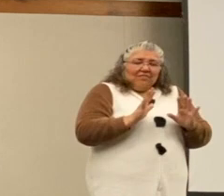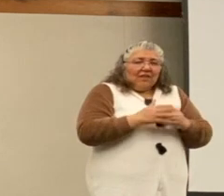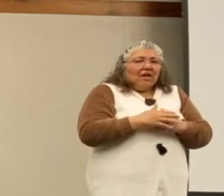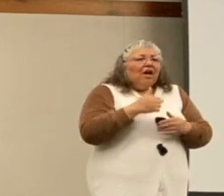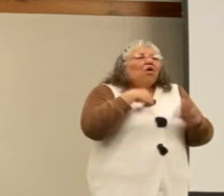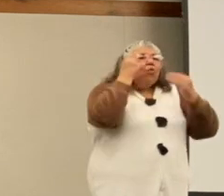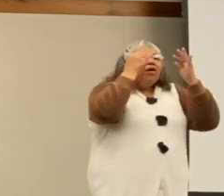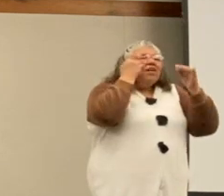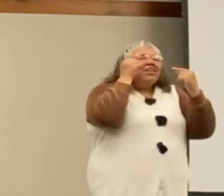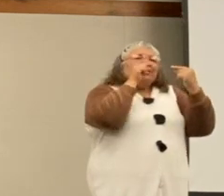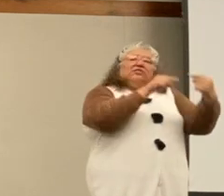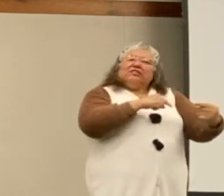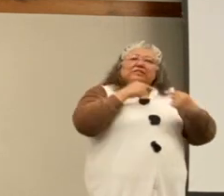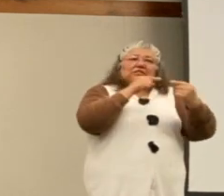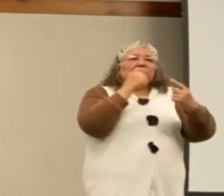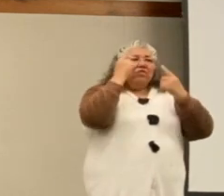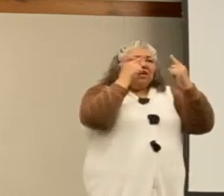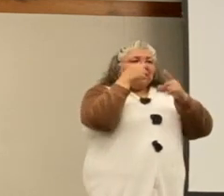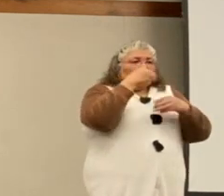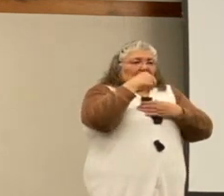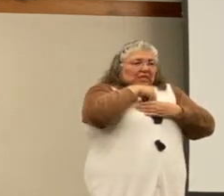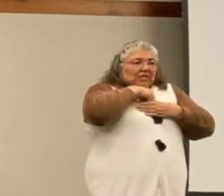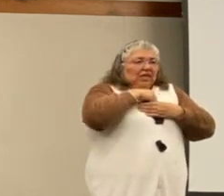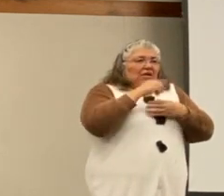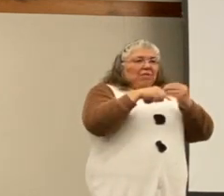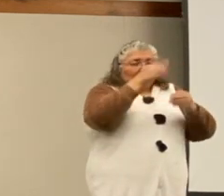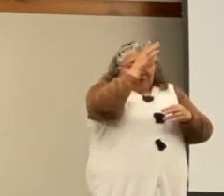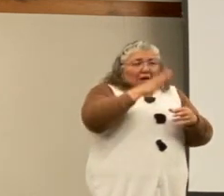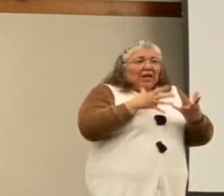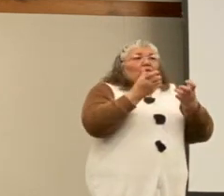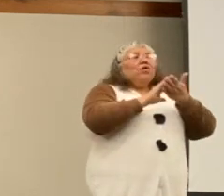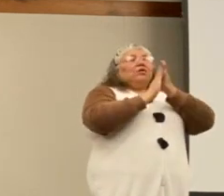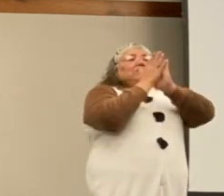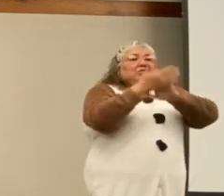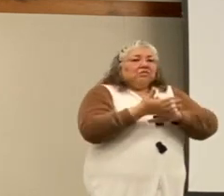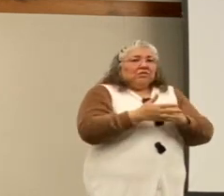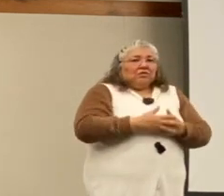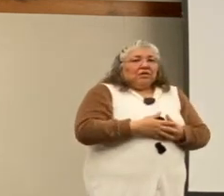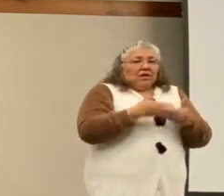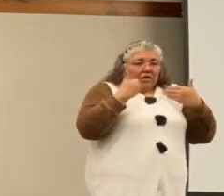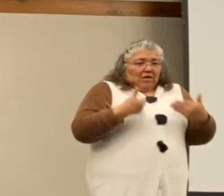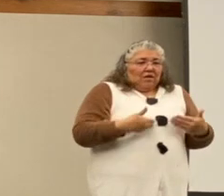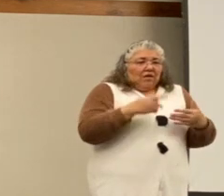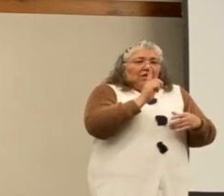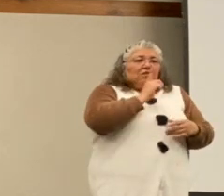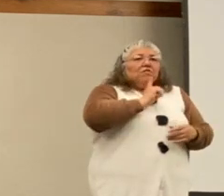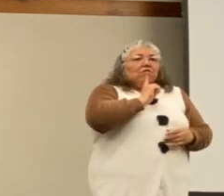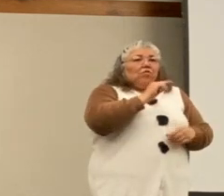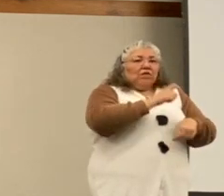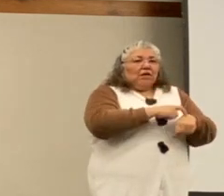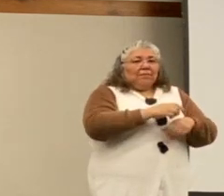I wonder if he battled the thoughts within himself about the man that he wants to be in his alone time.